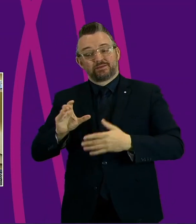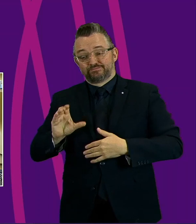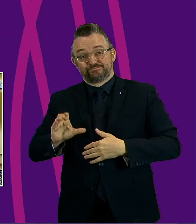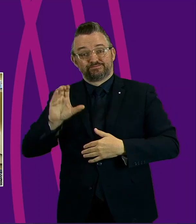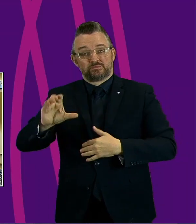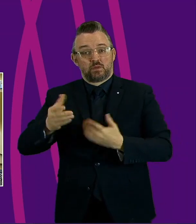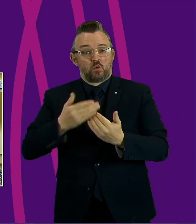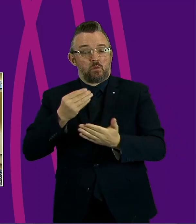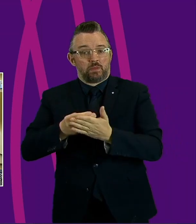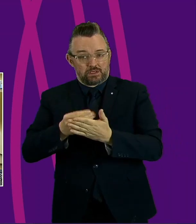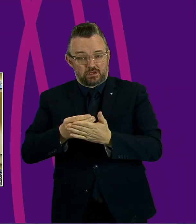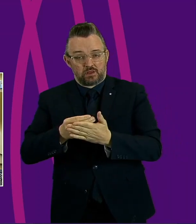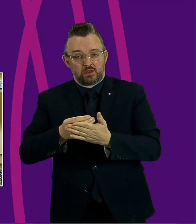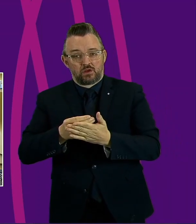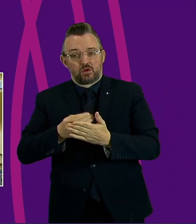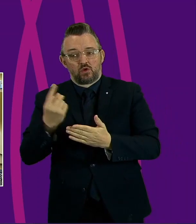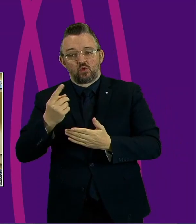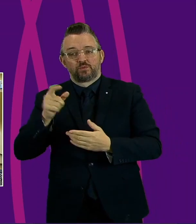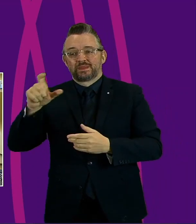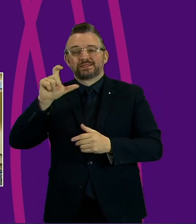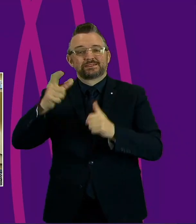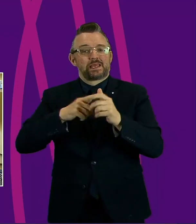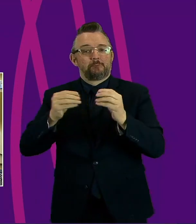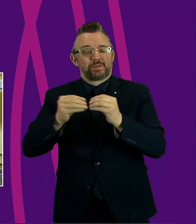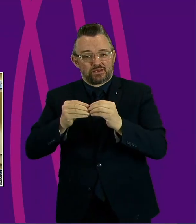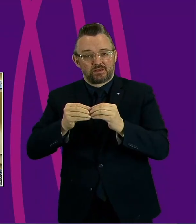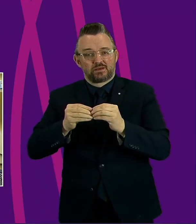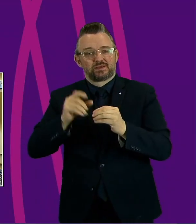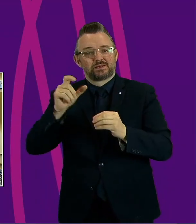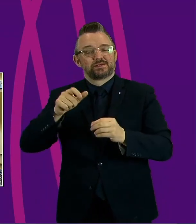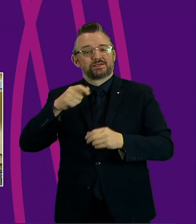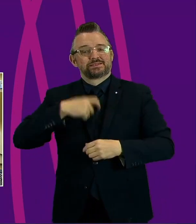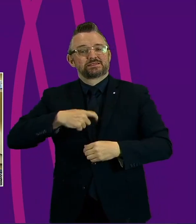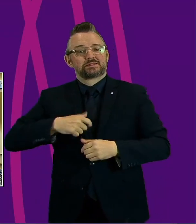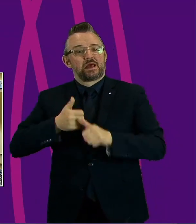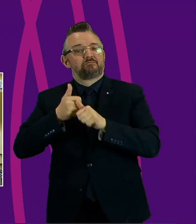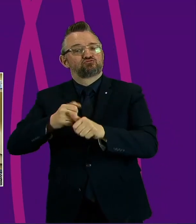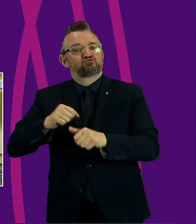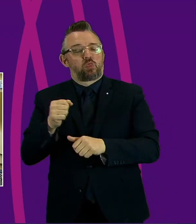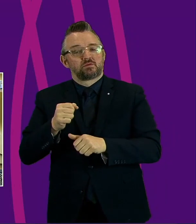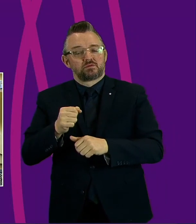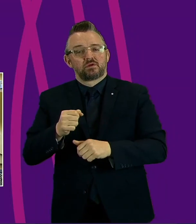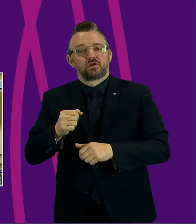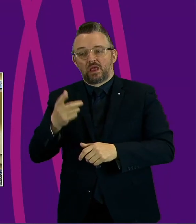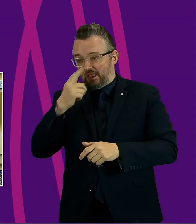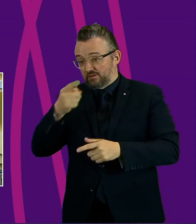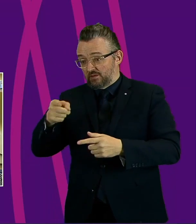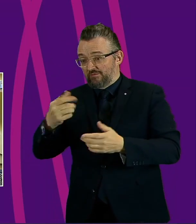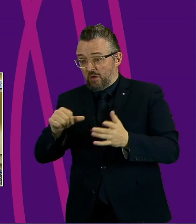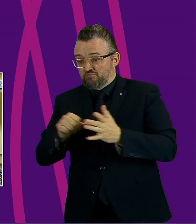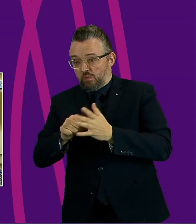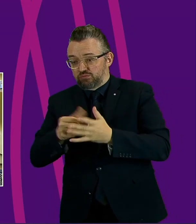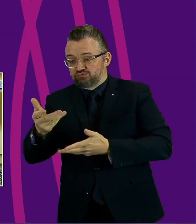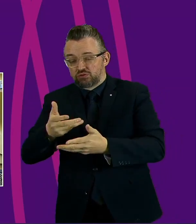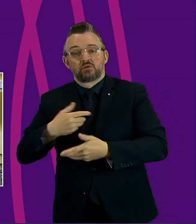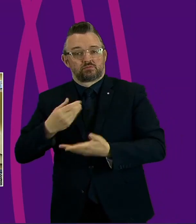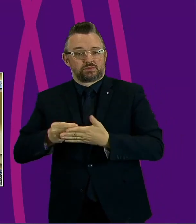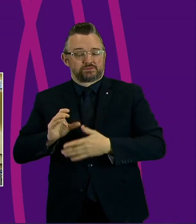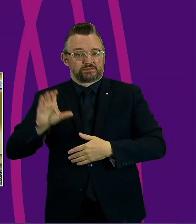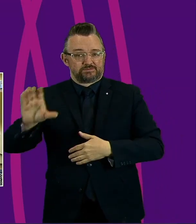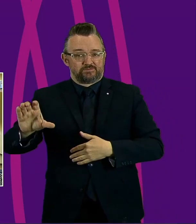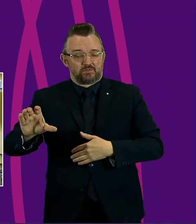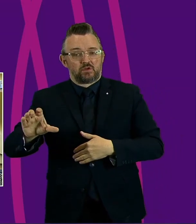different ways, including to Citizens Advice Scotland to help people who are struggling with rent arrears and other financial difficulties. And of course, we continue